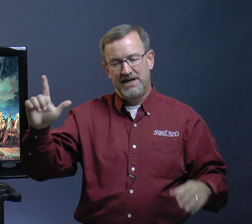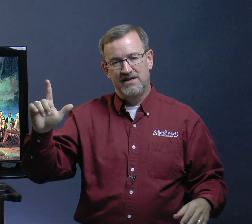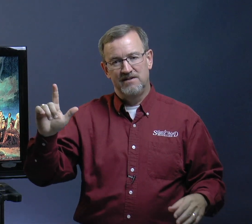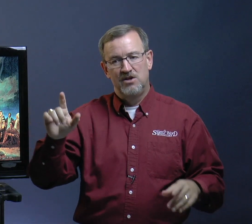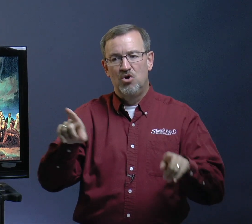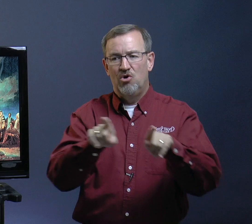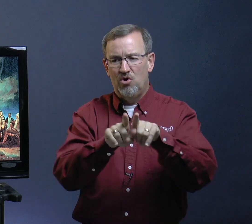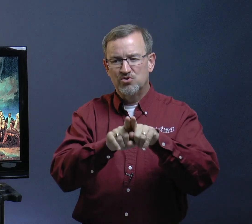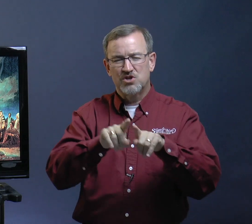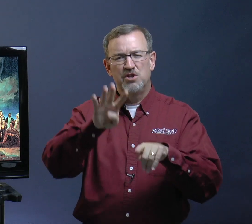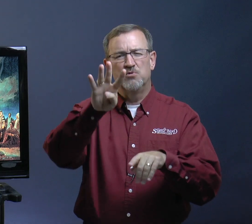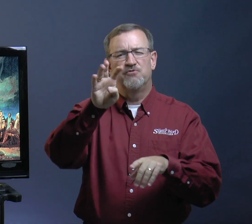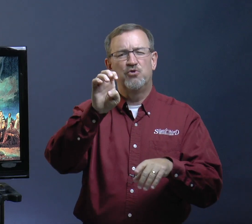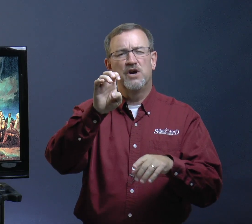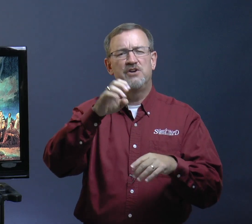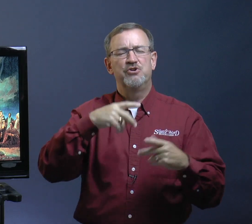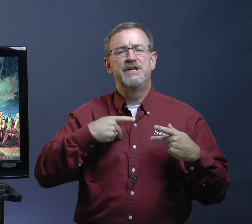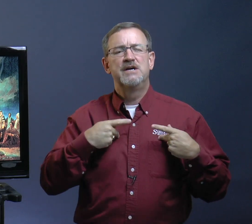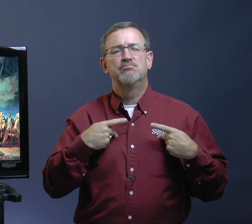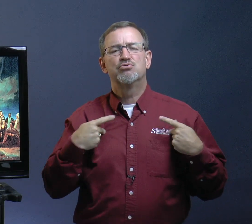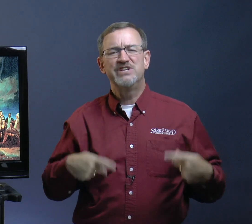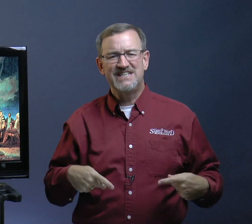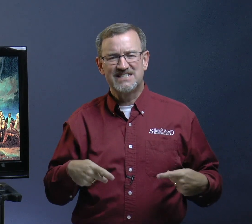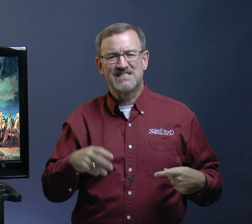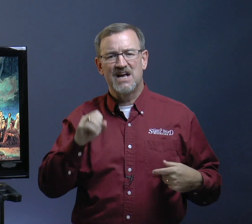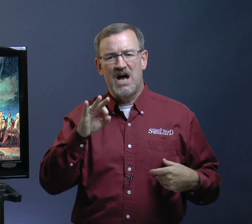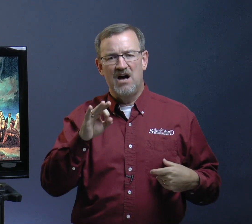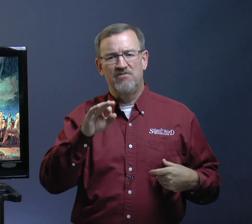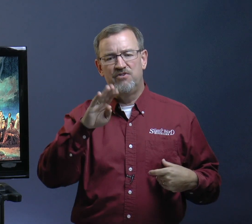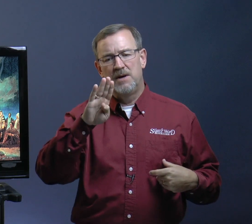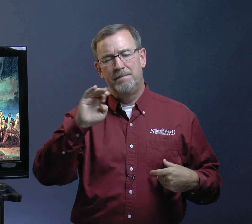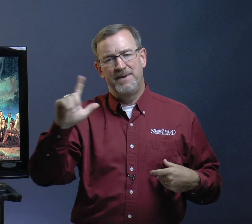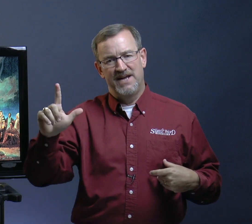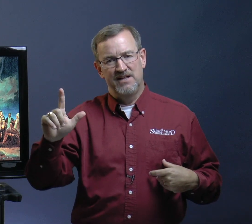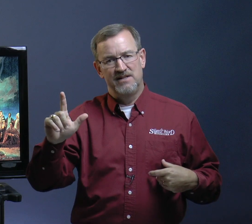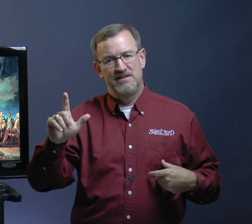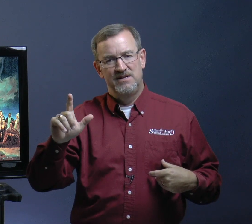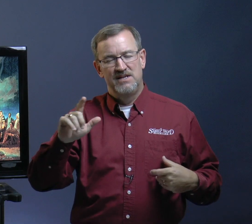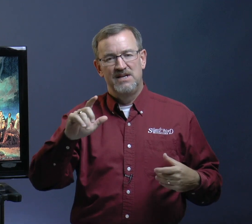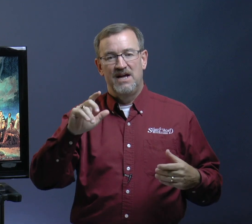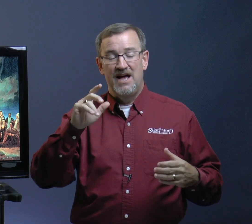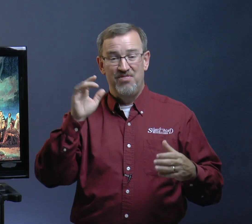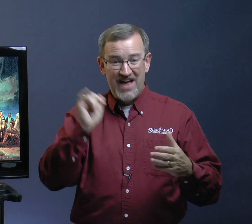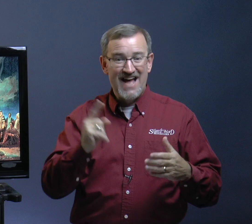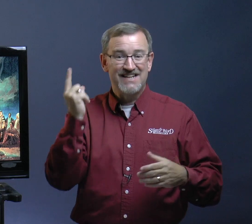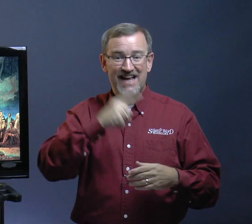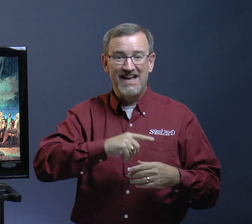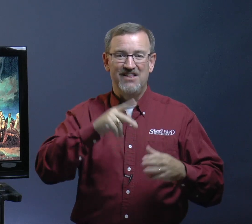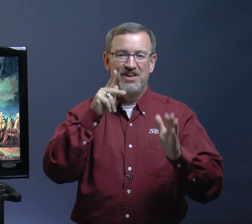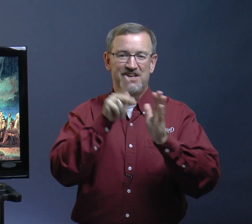Baal. Also, there were 400 priests of Baal. And that day, they